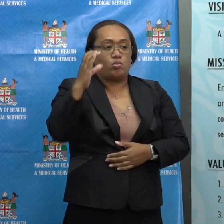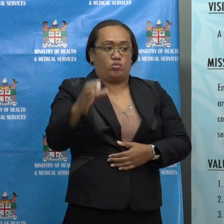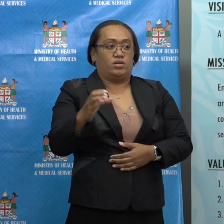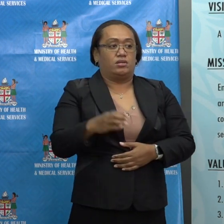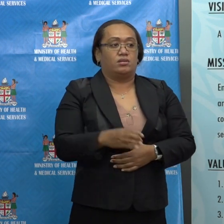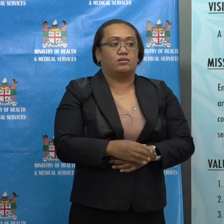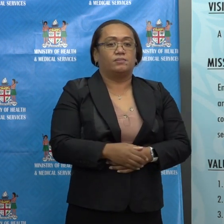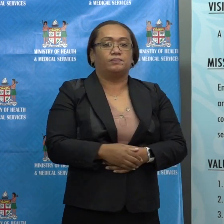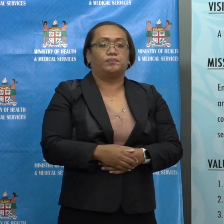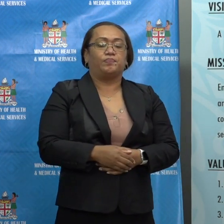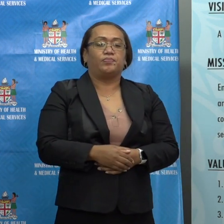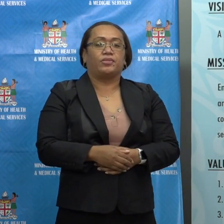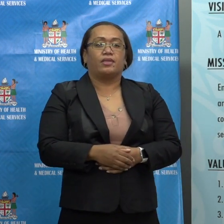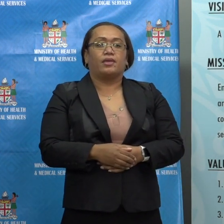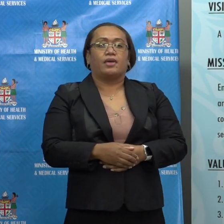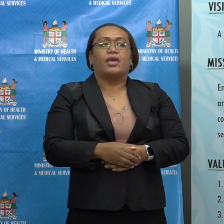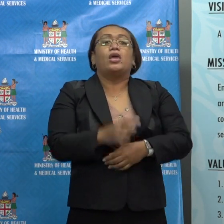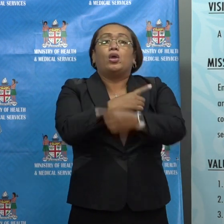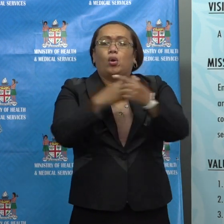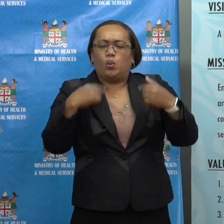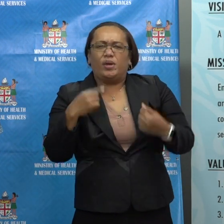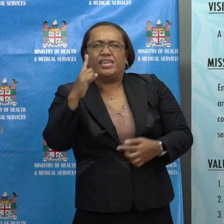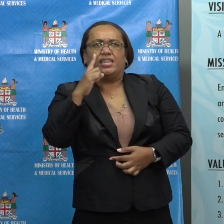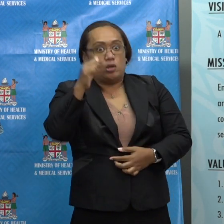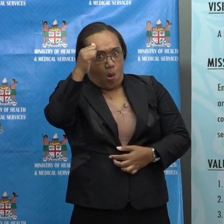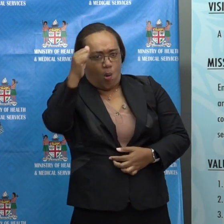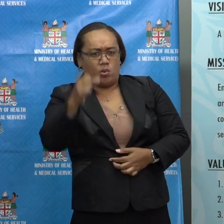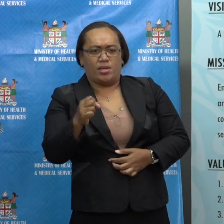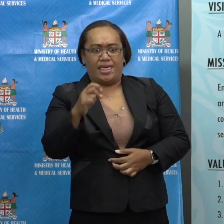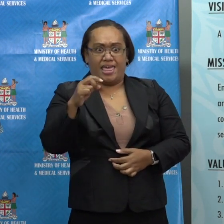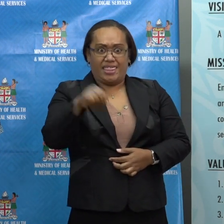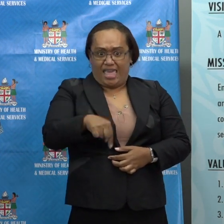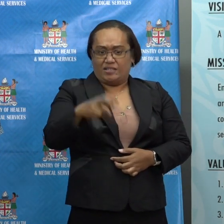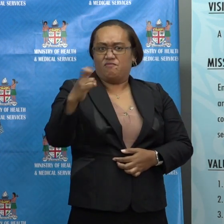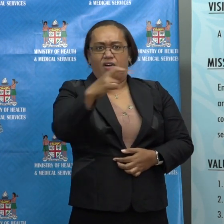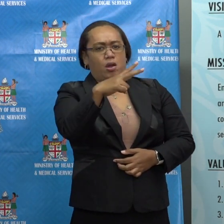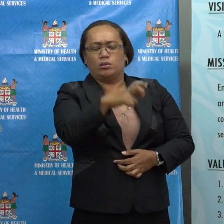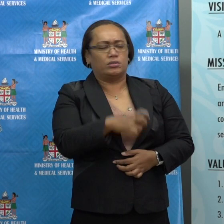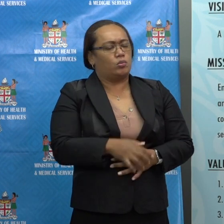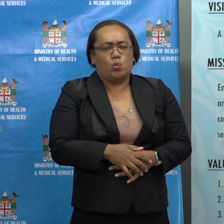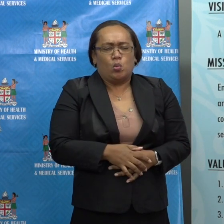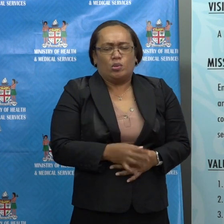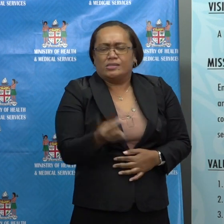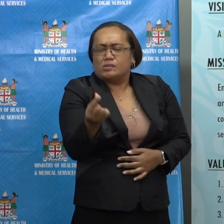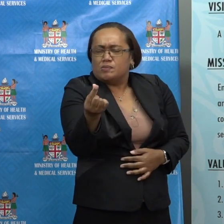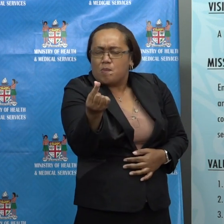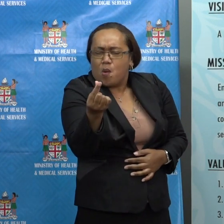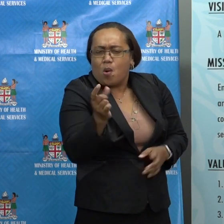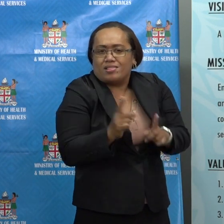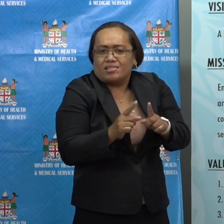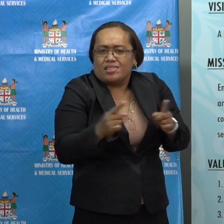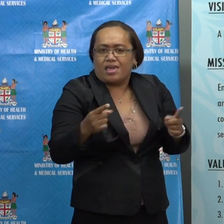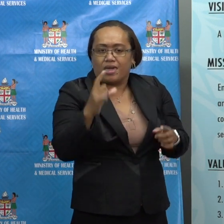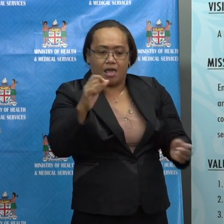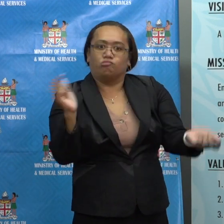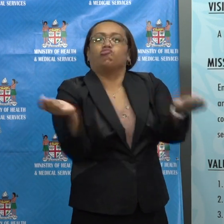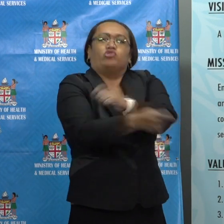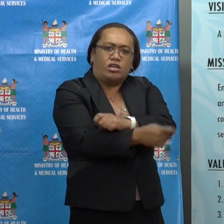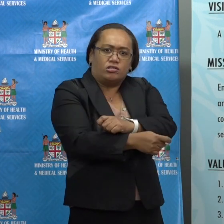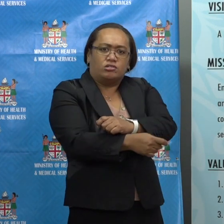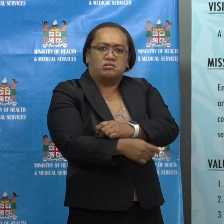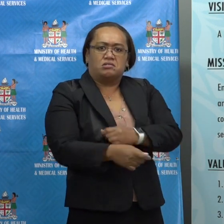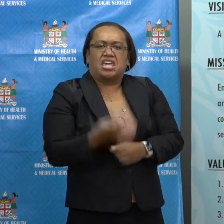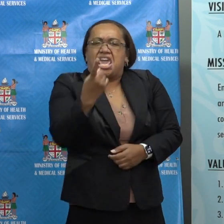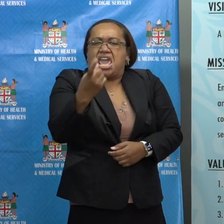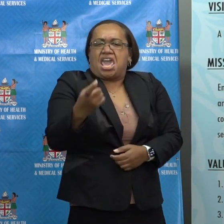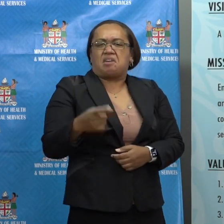far, and we have seen how opportunistic this virus is. One small innocent lapse or a careless